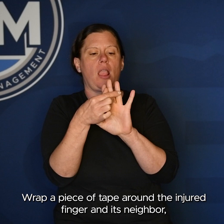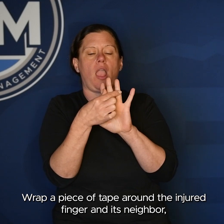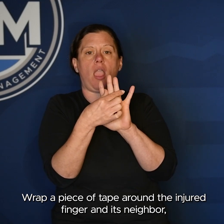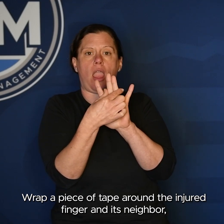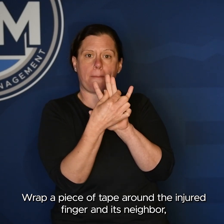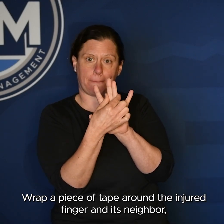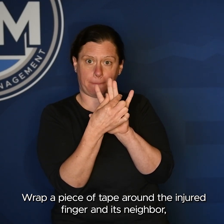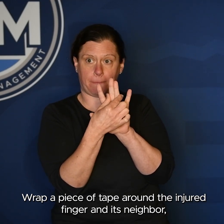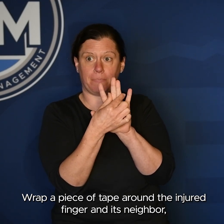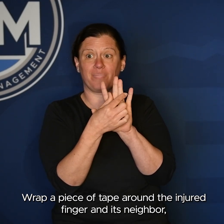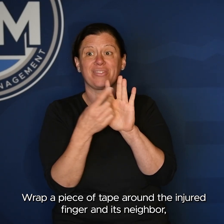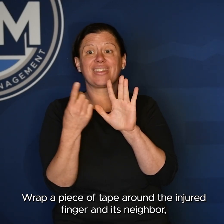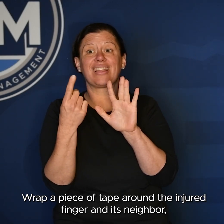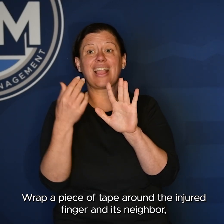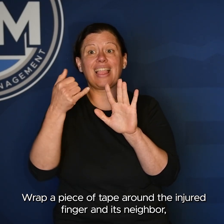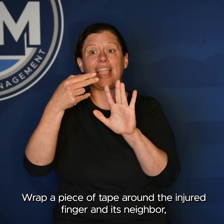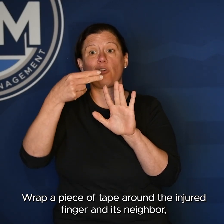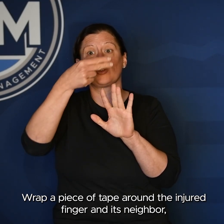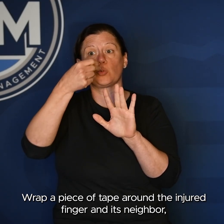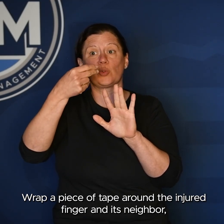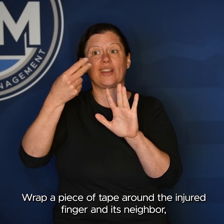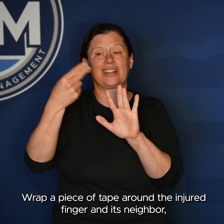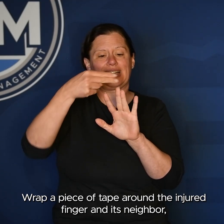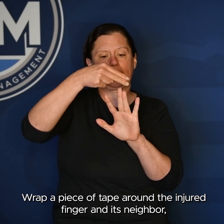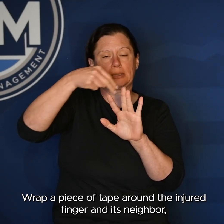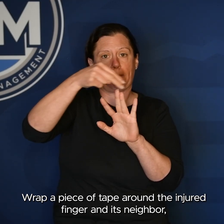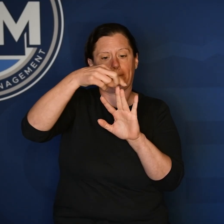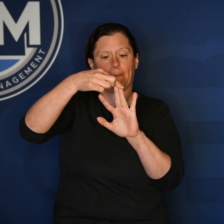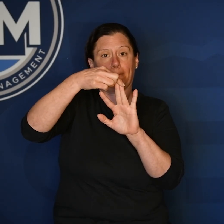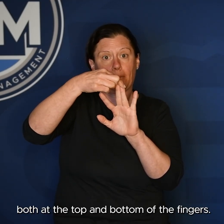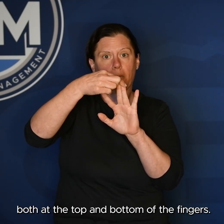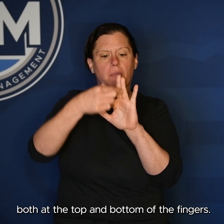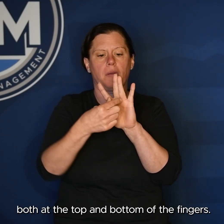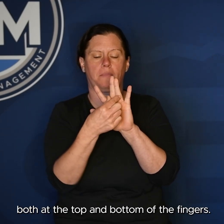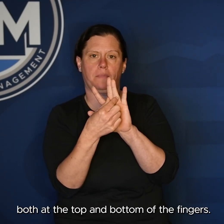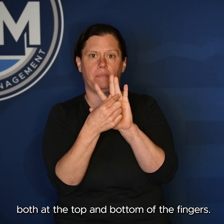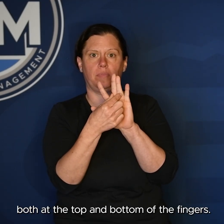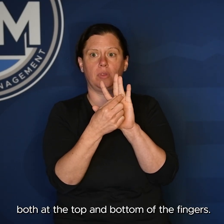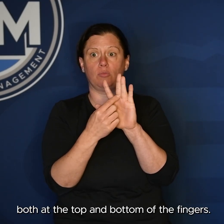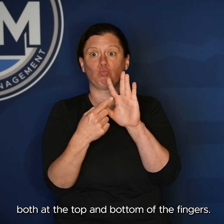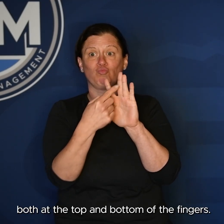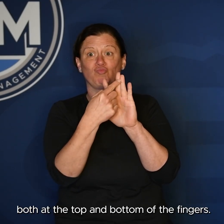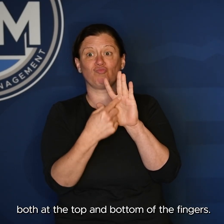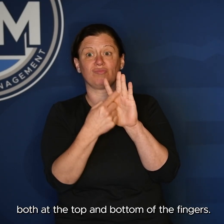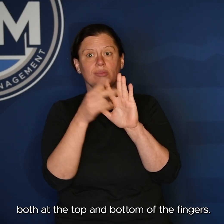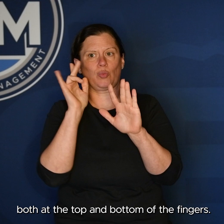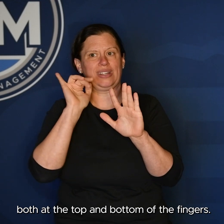Wrap a piece of tape around the injured finger and its neighbor, both at the top and bottom of the fingers.